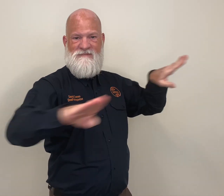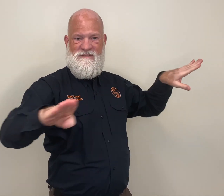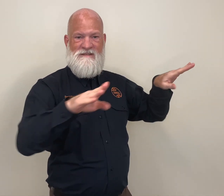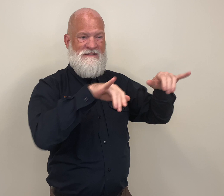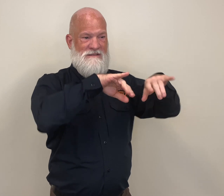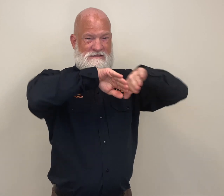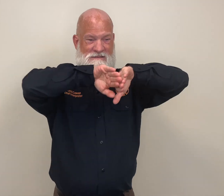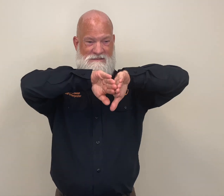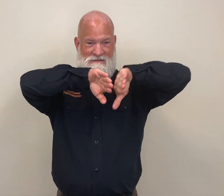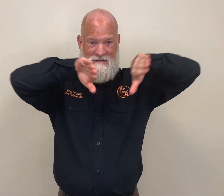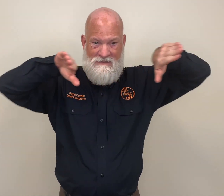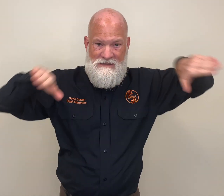infect your family members.